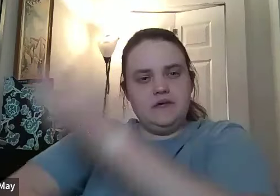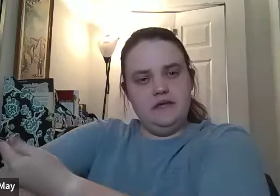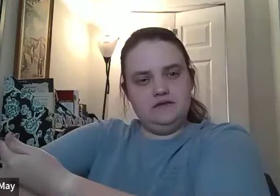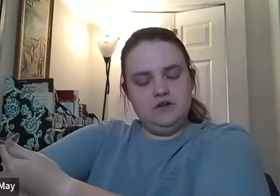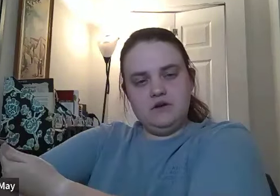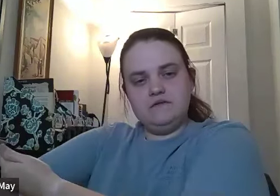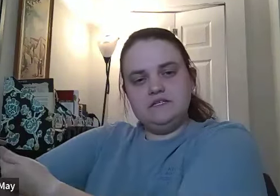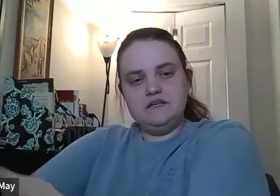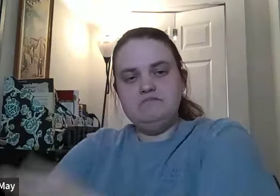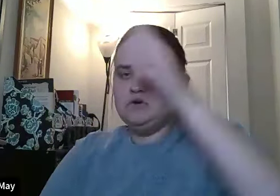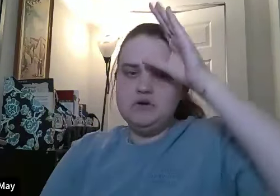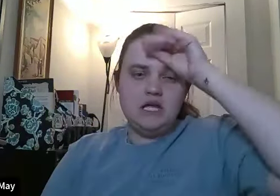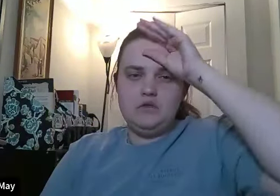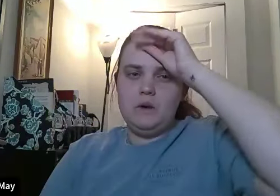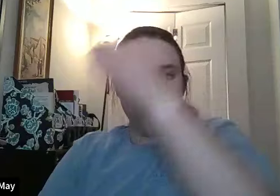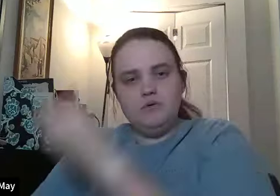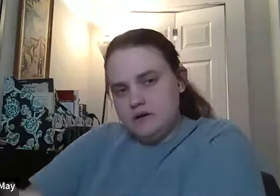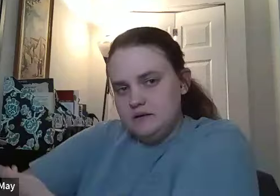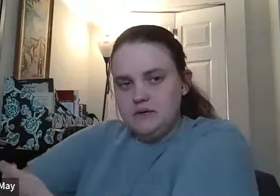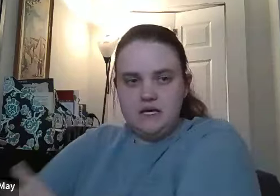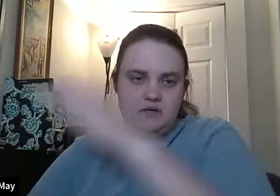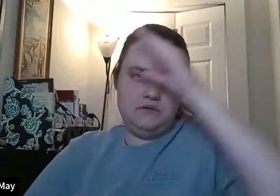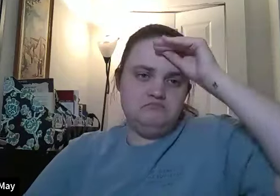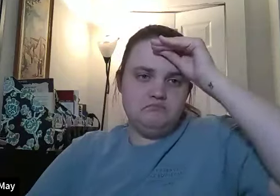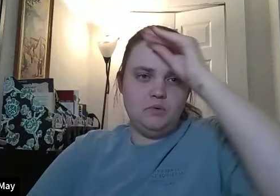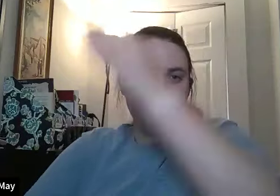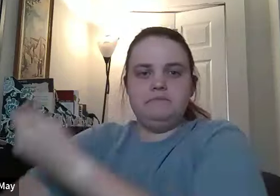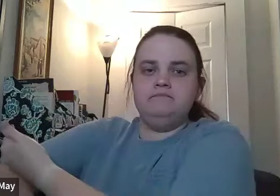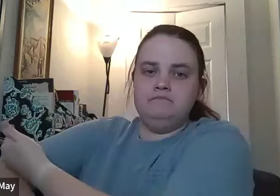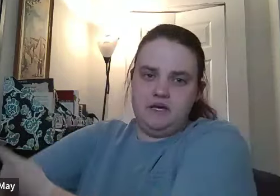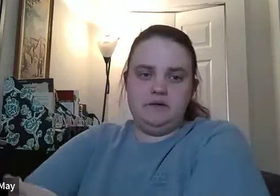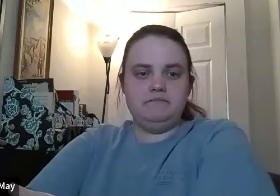then curve into it. Either way, boy, baby, boy, baby.